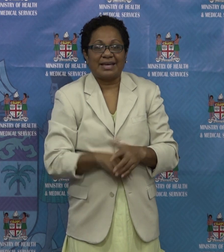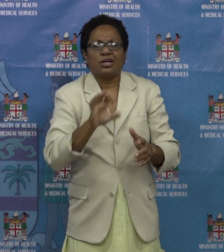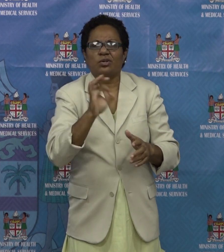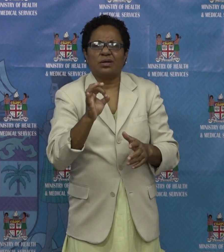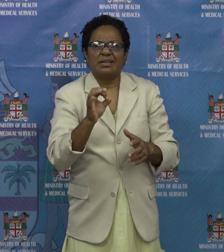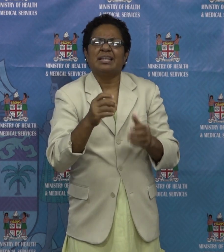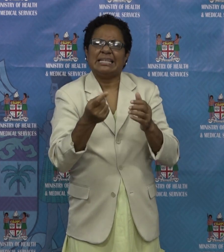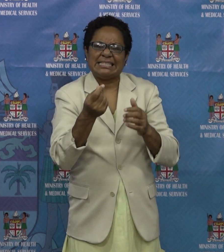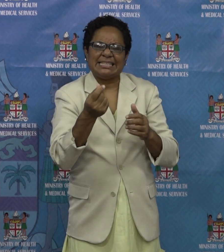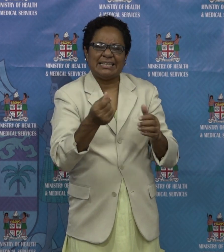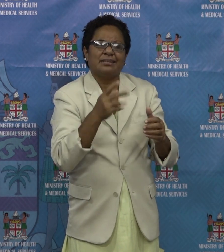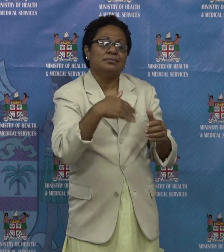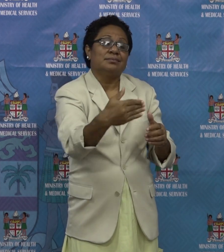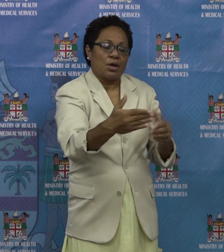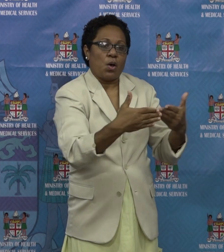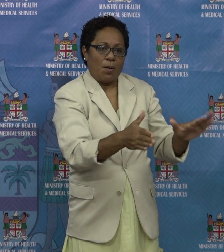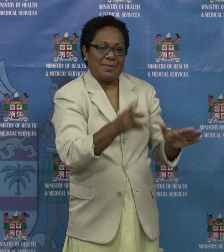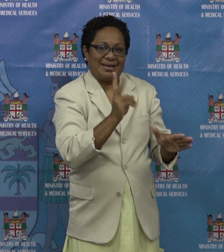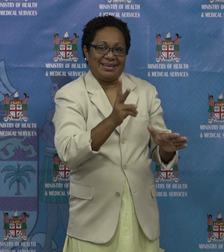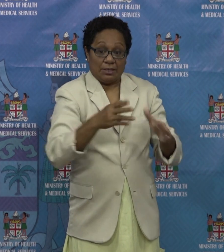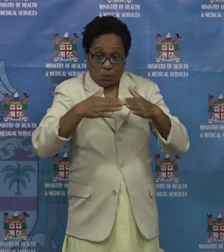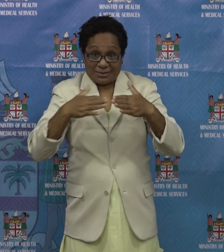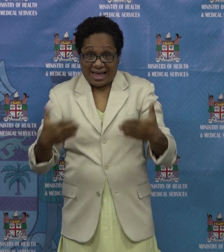difficult. Right now, as I speak,